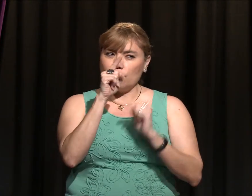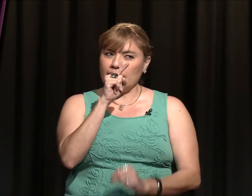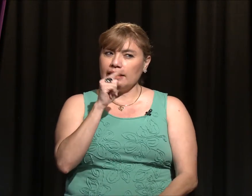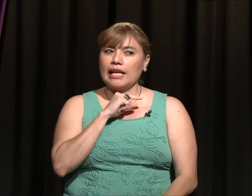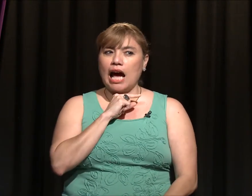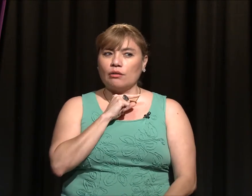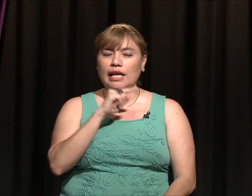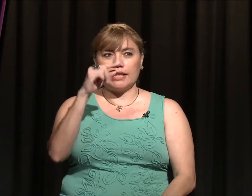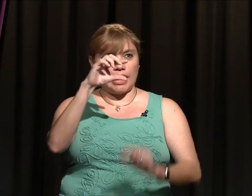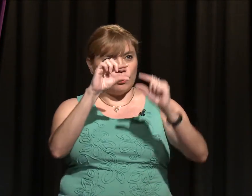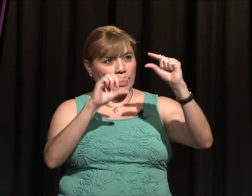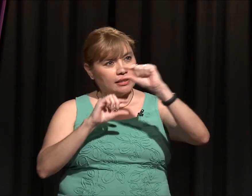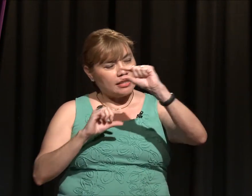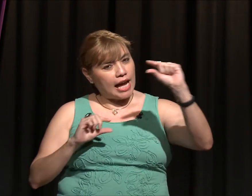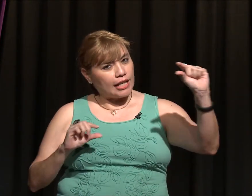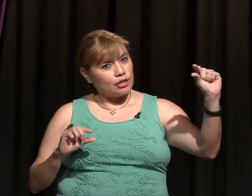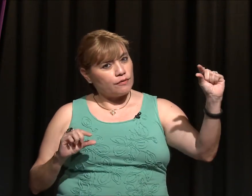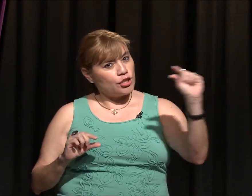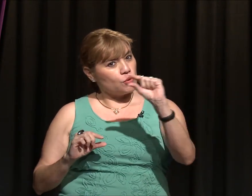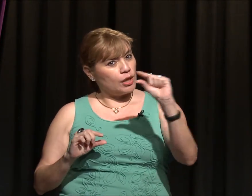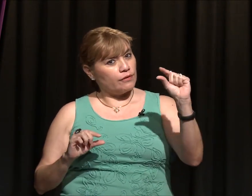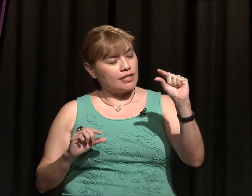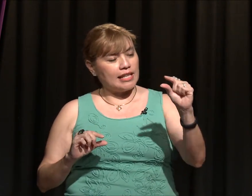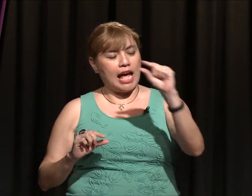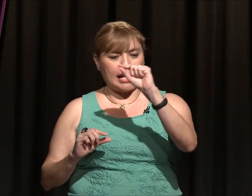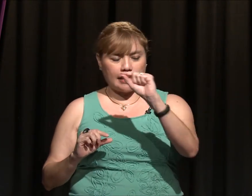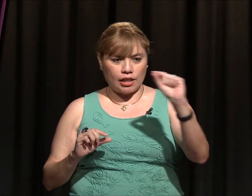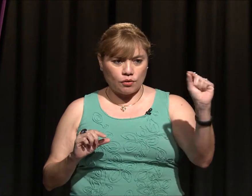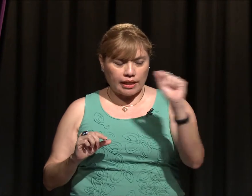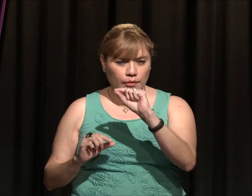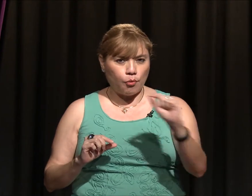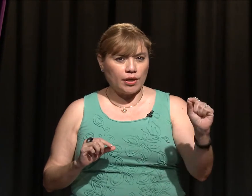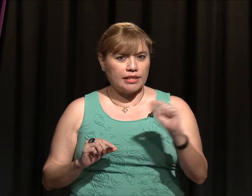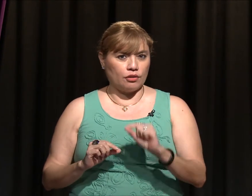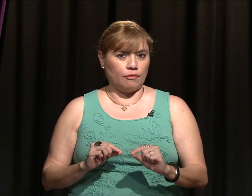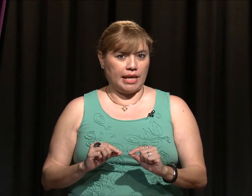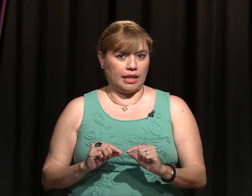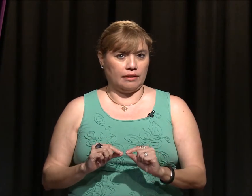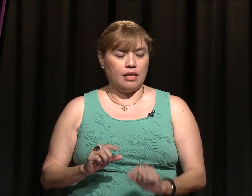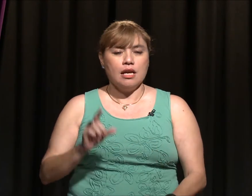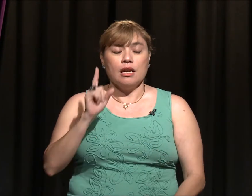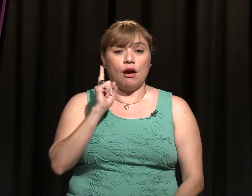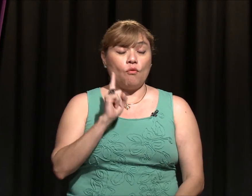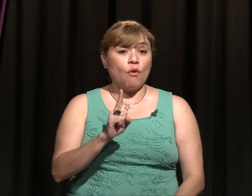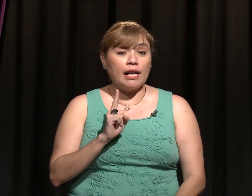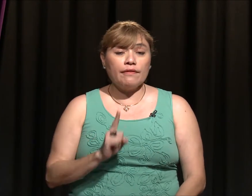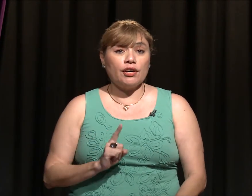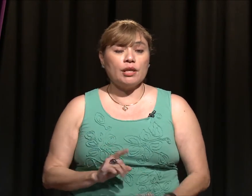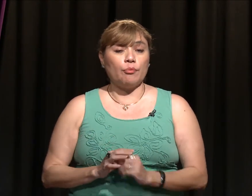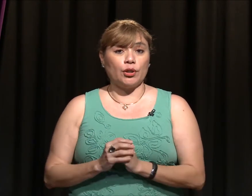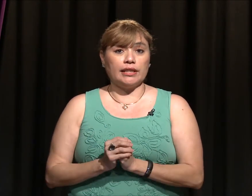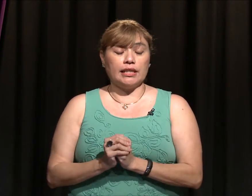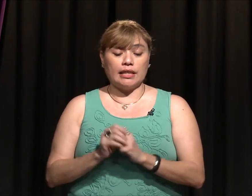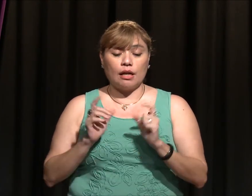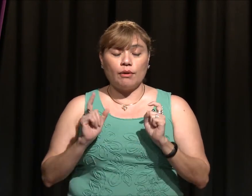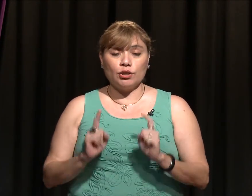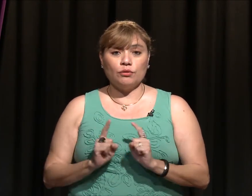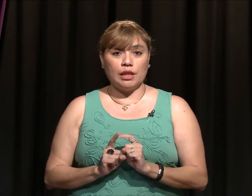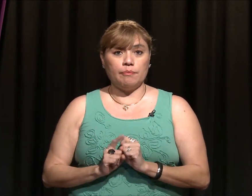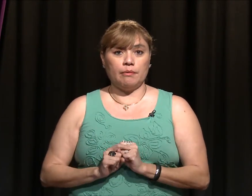look at that outline and look at the titles for each one of the slides and look at the points that you're making. Now, one very important thing that I want you to keep in